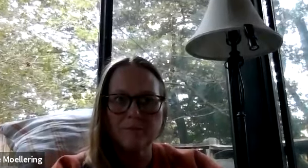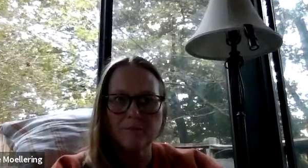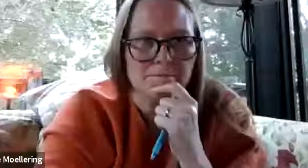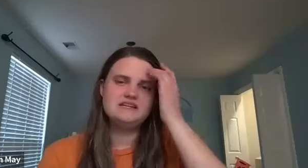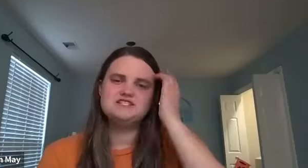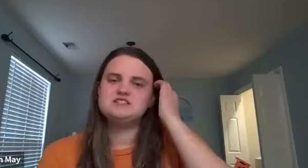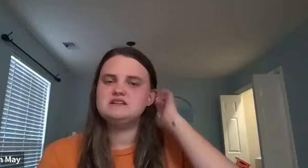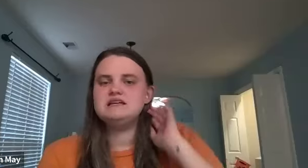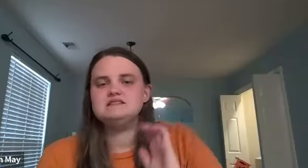it really is just,